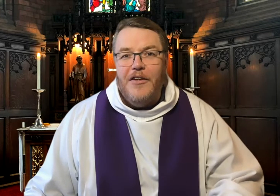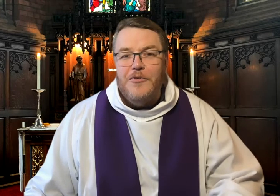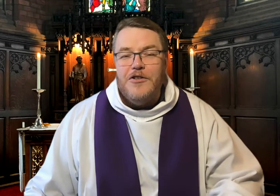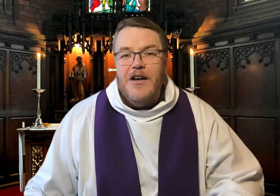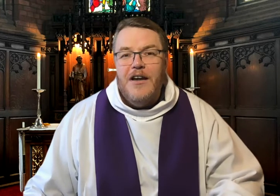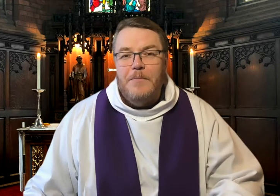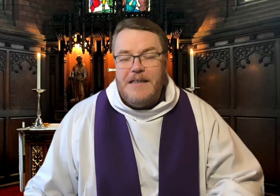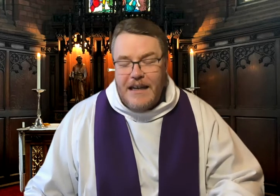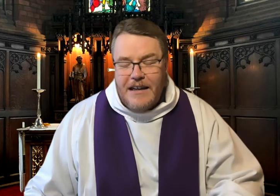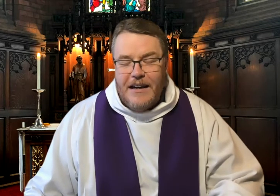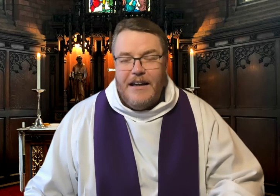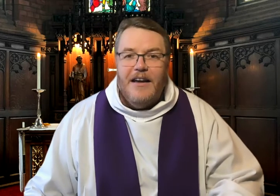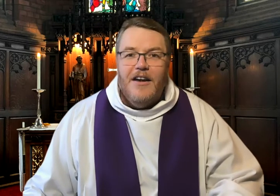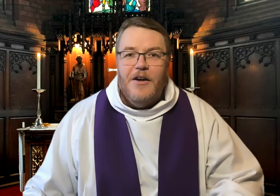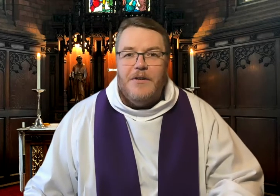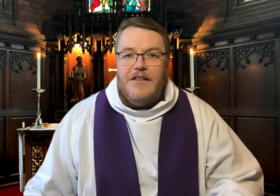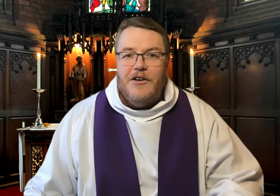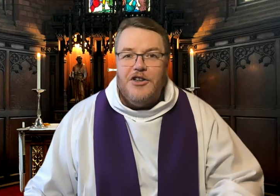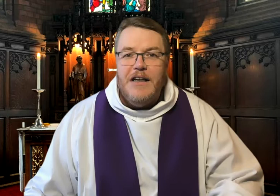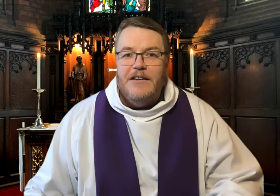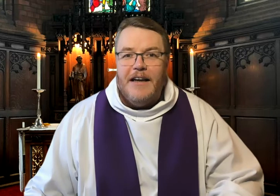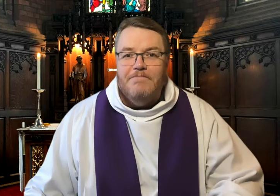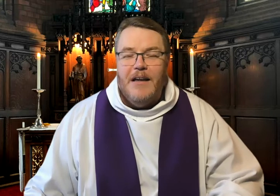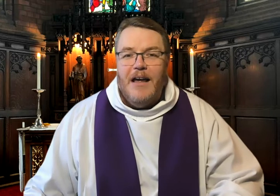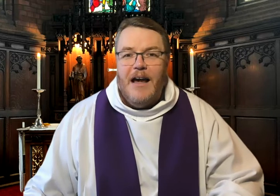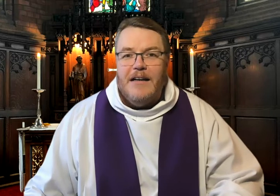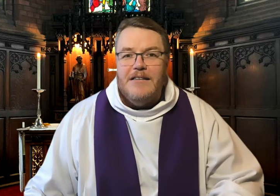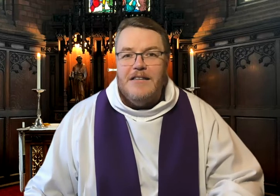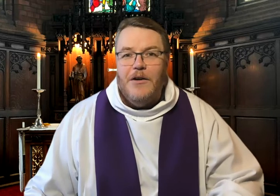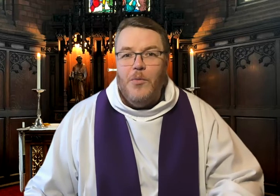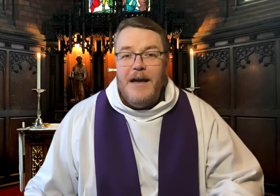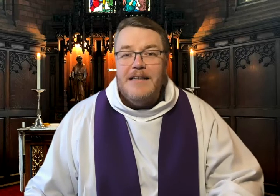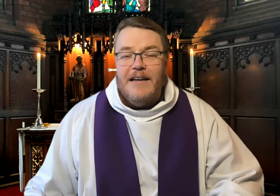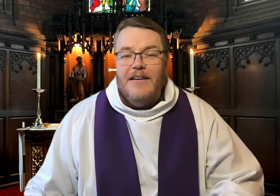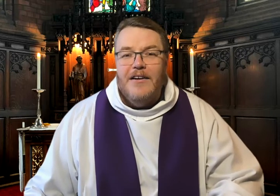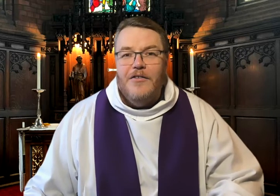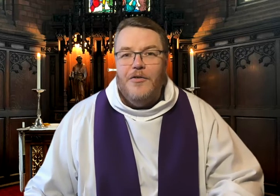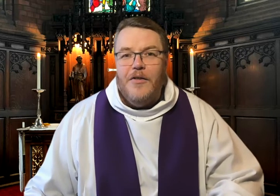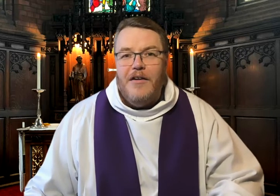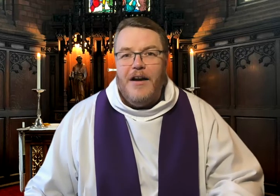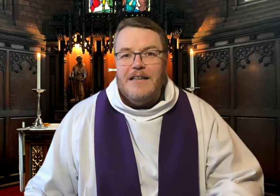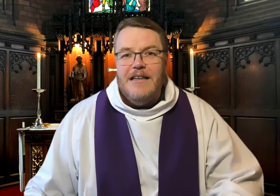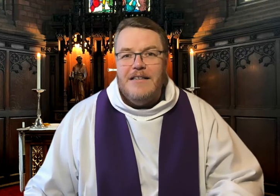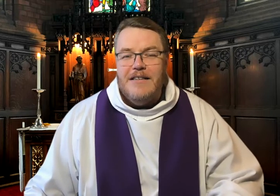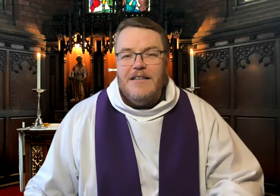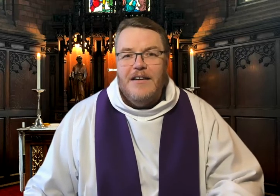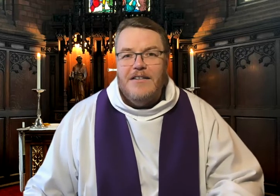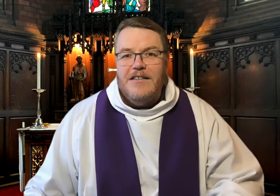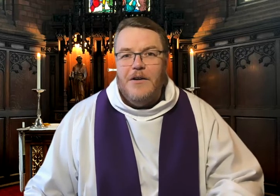those, particularly who are still shielding and still waiting for their vaccines, still